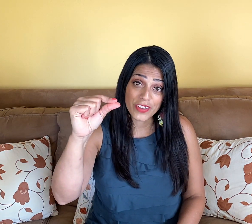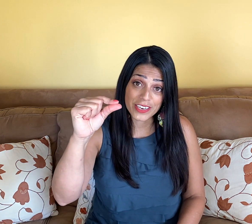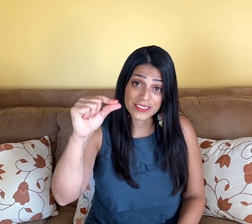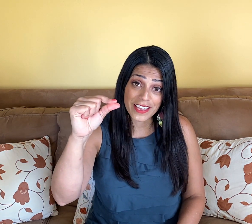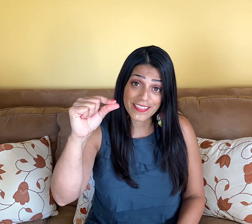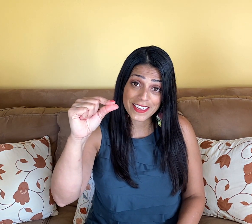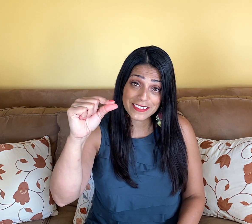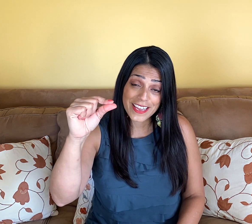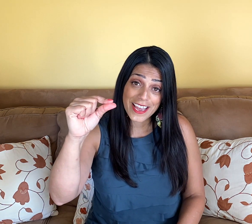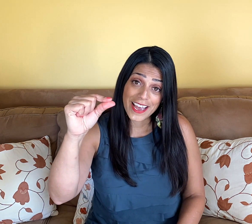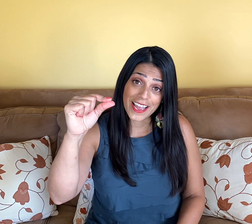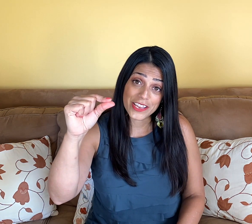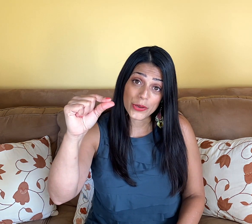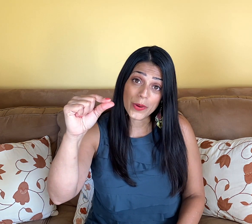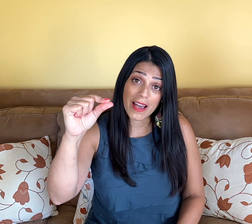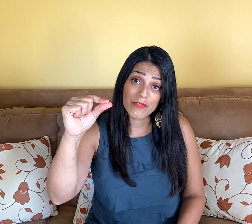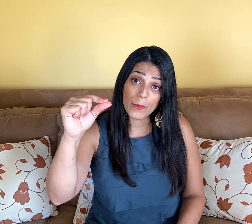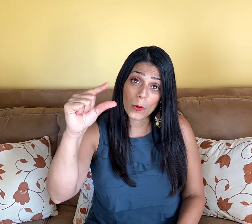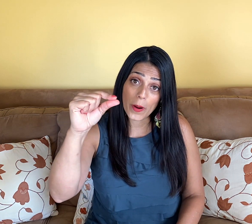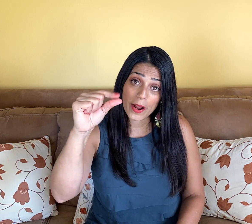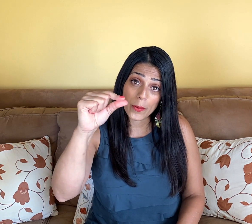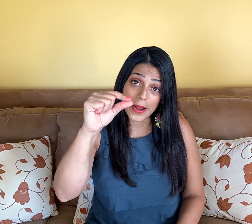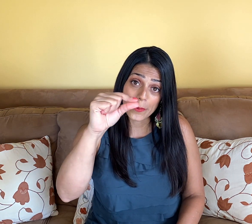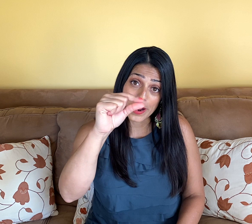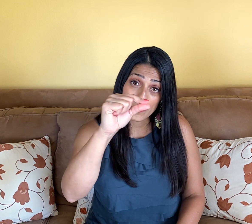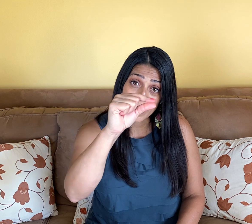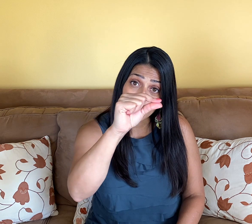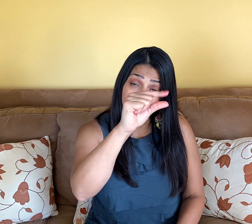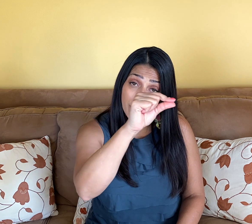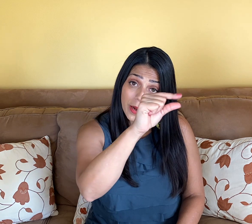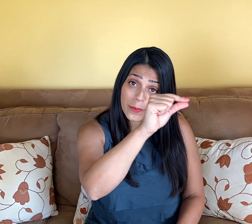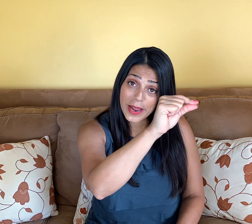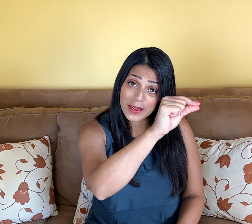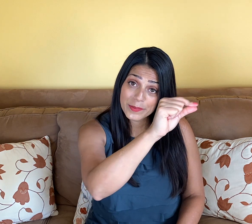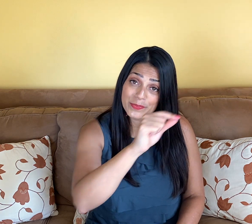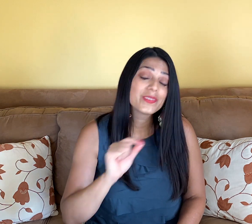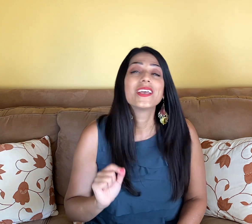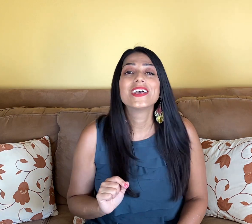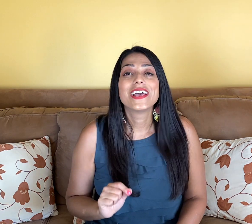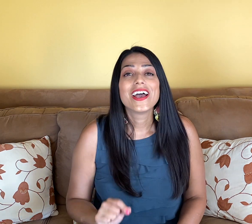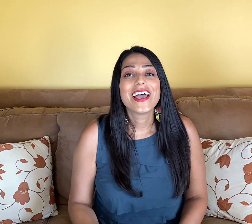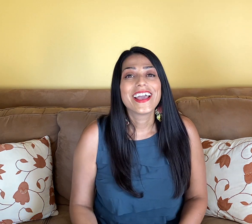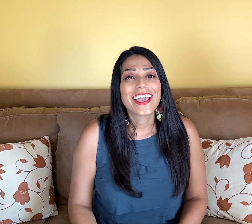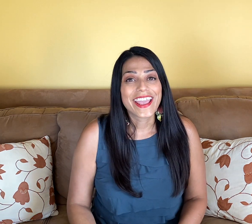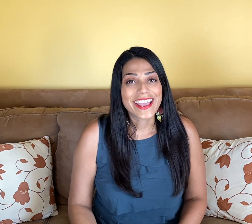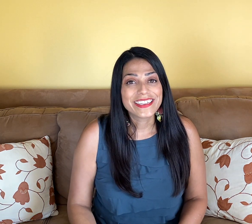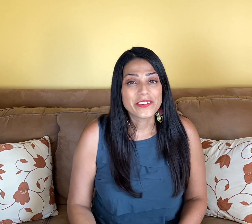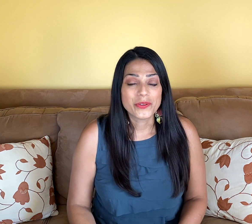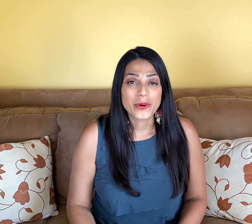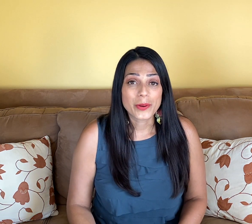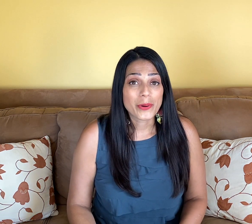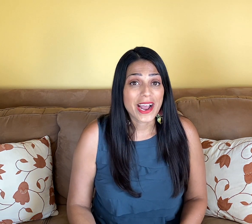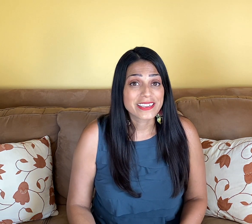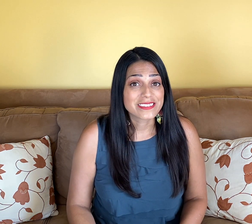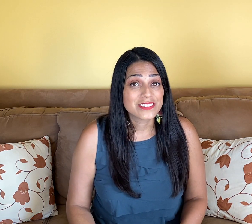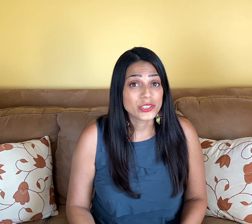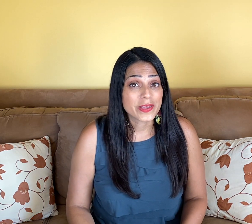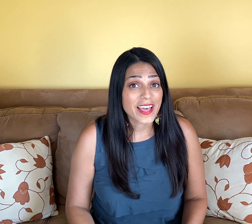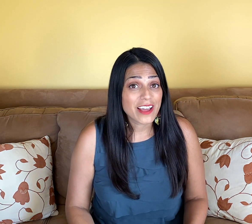fingers like this, and you have them whack, whack, whack, whack, whack, whack, whack. And if you want to practice doing that for a